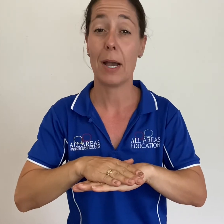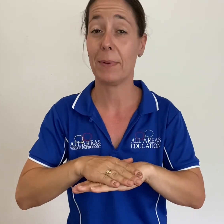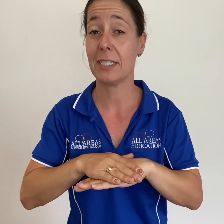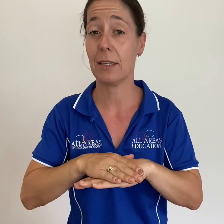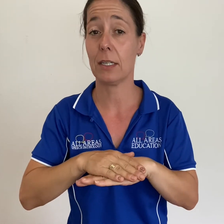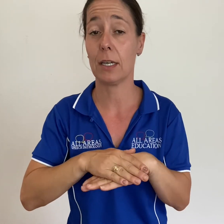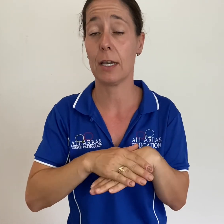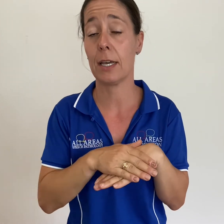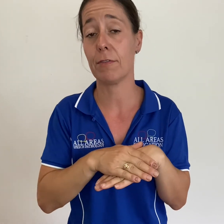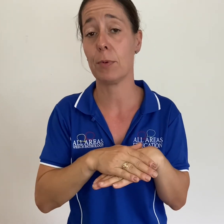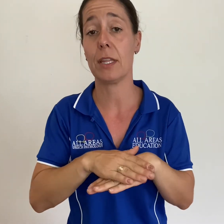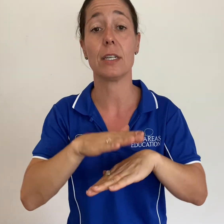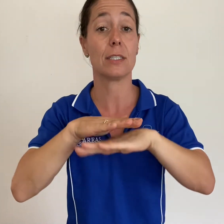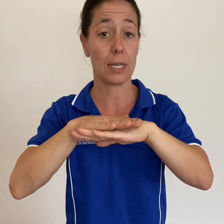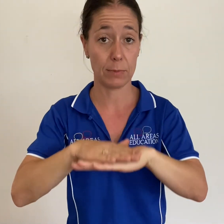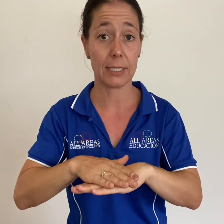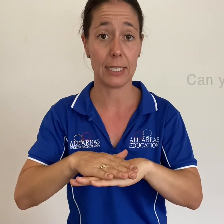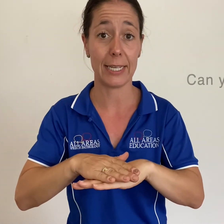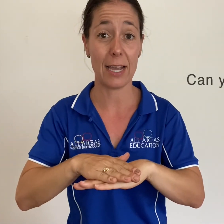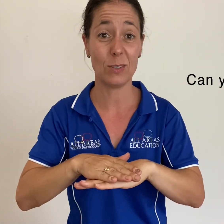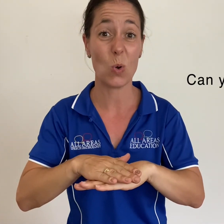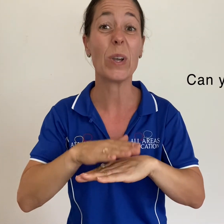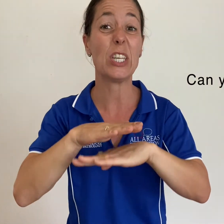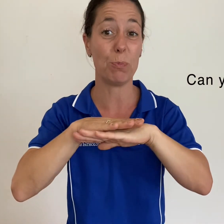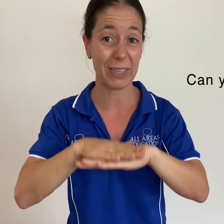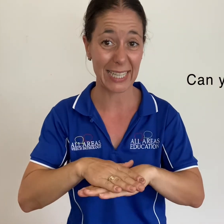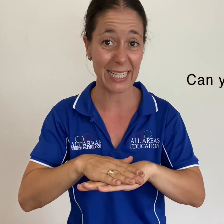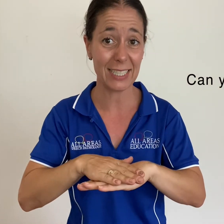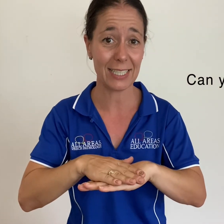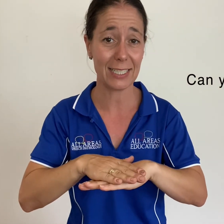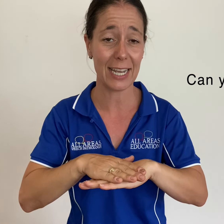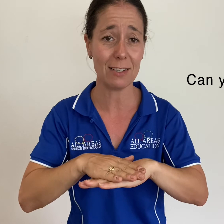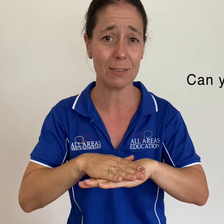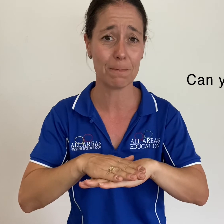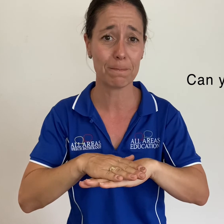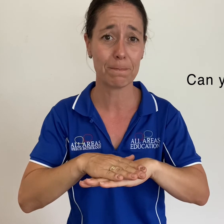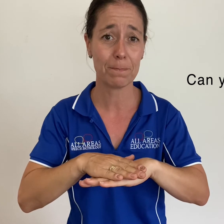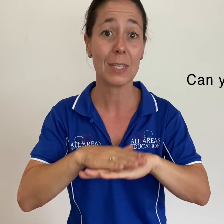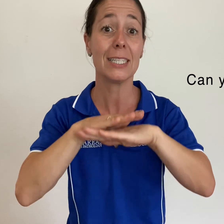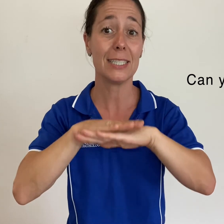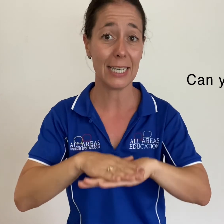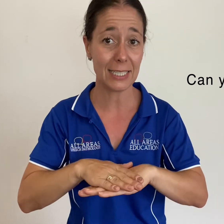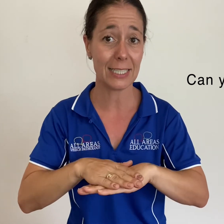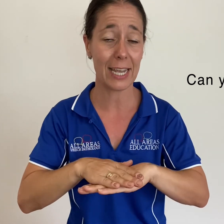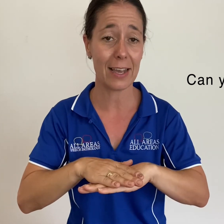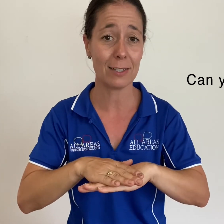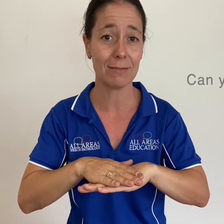be telling everybody that it's time to sit down. Or can you please sit down? Sit down.